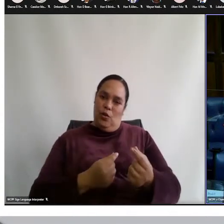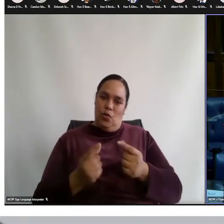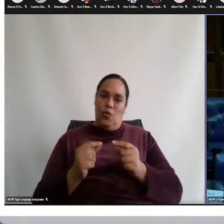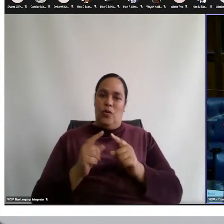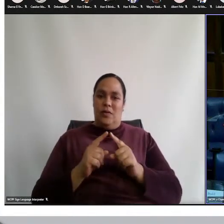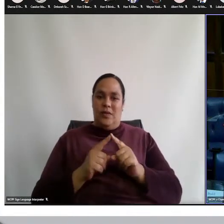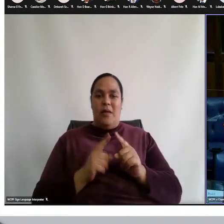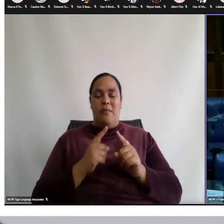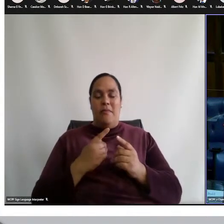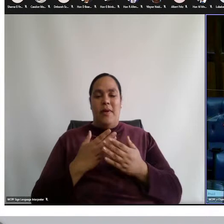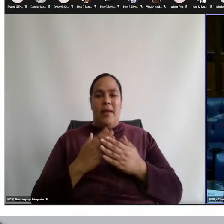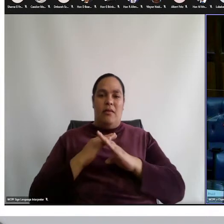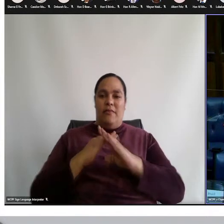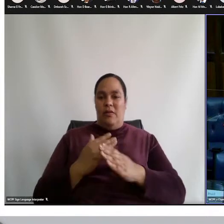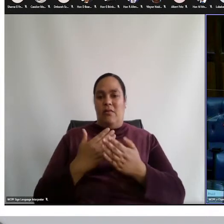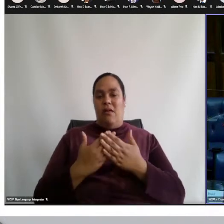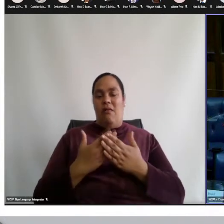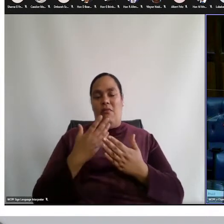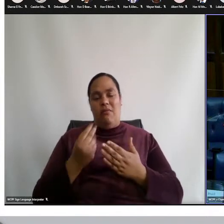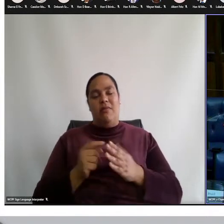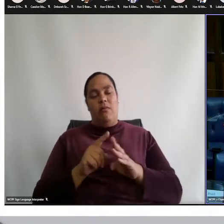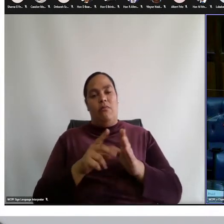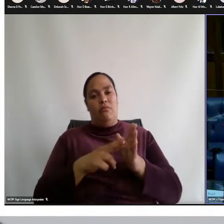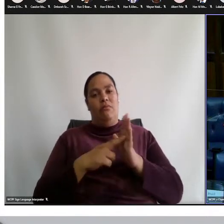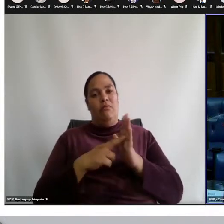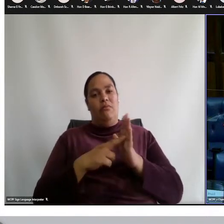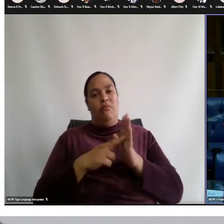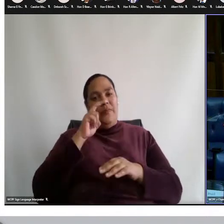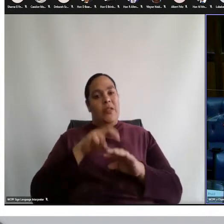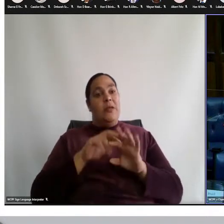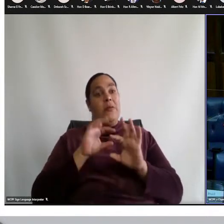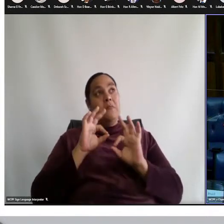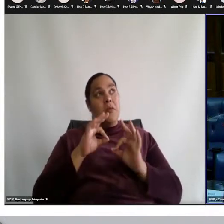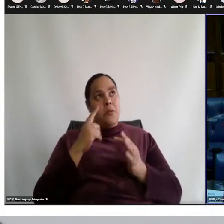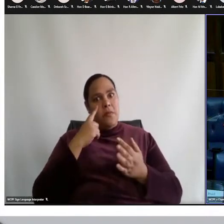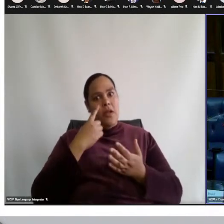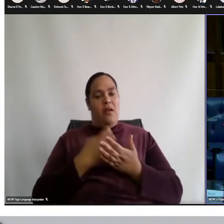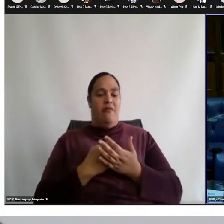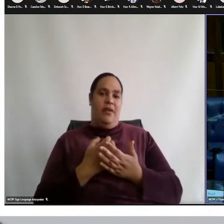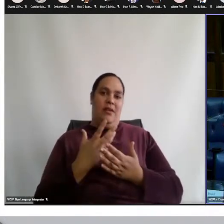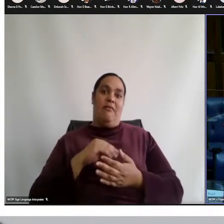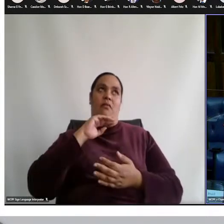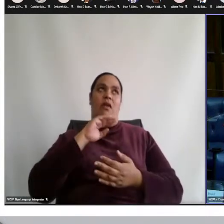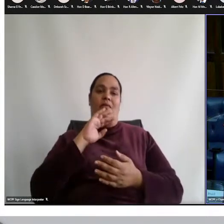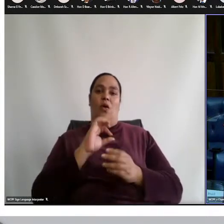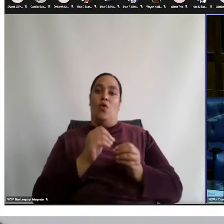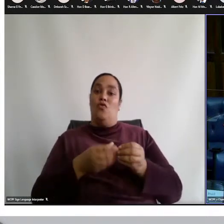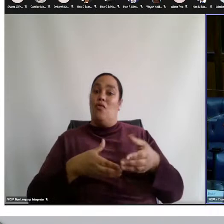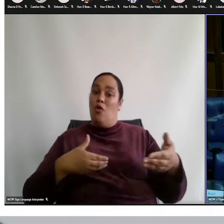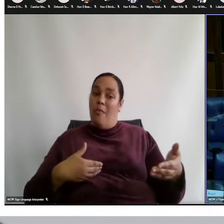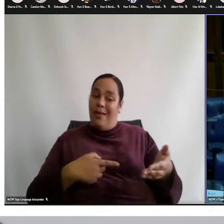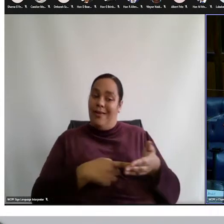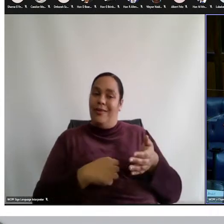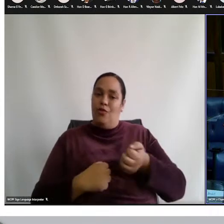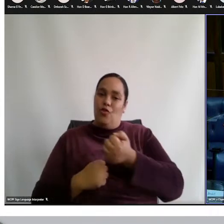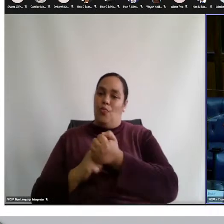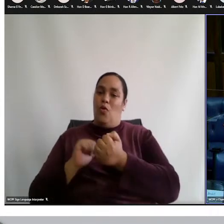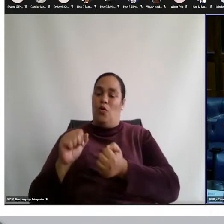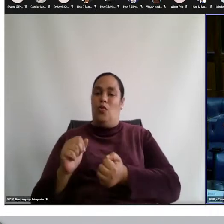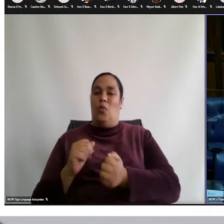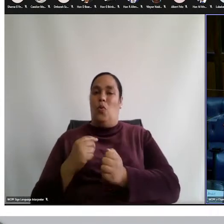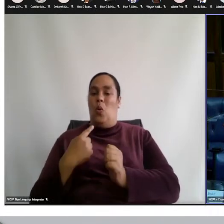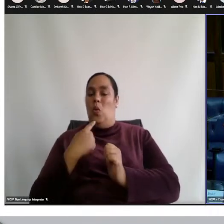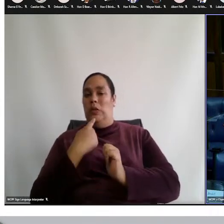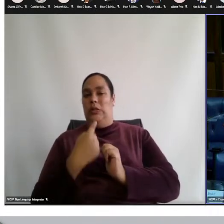defensible, and requires substantiated evidence or documentation to support the allegations. I